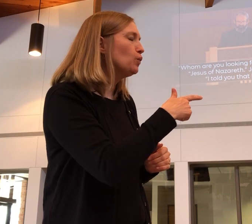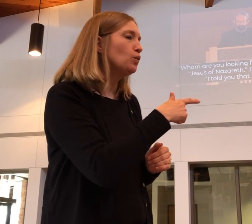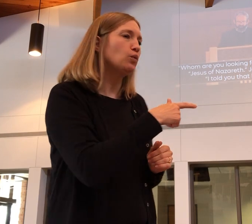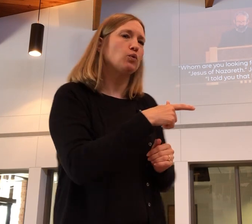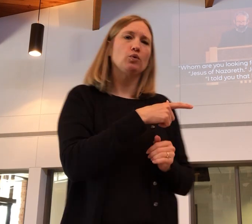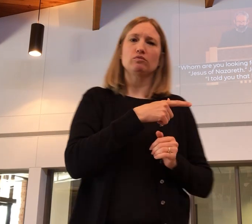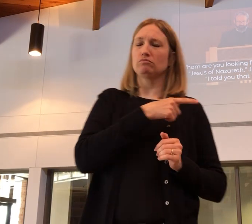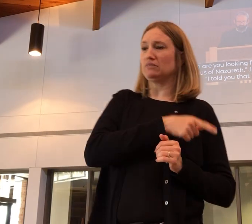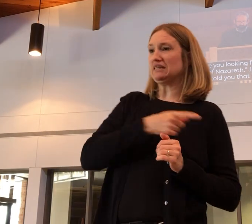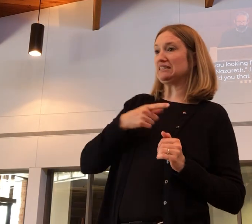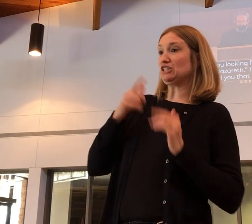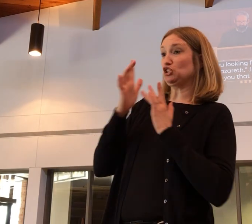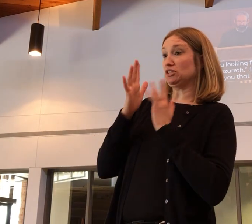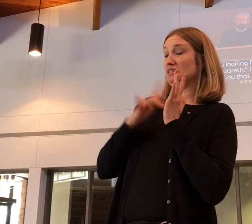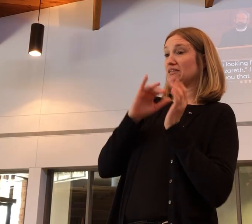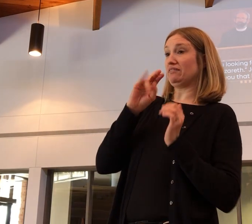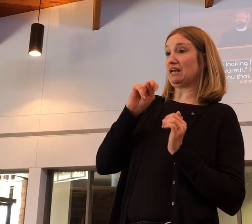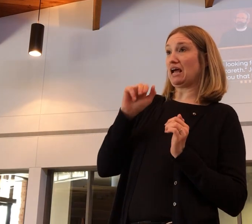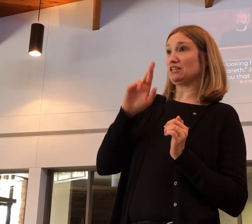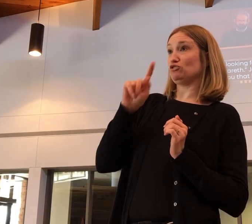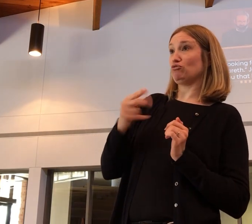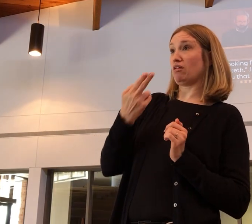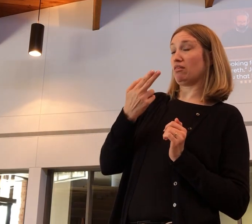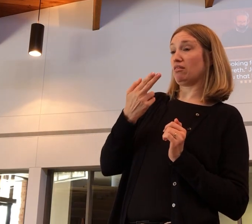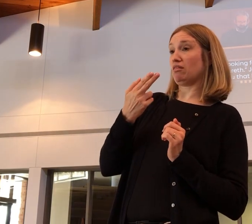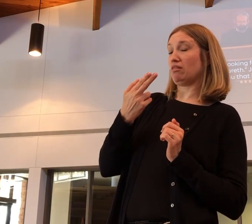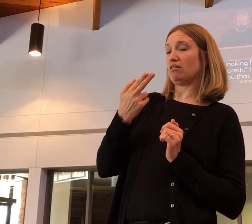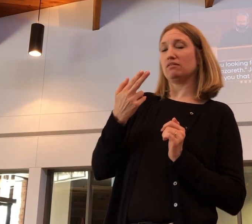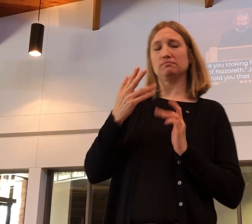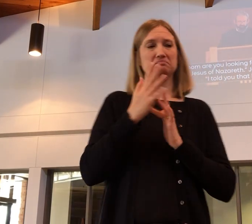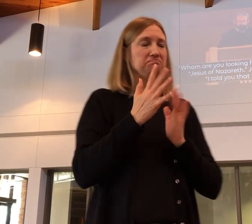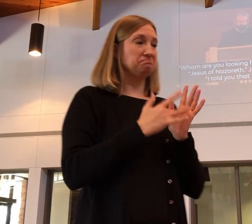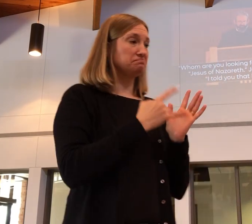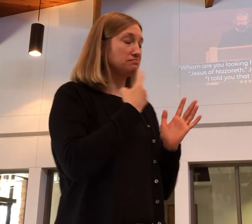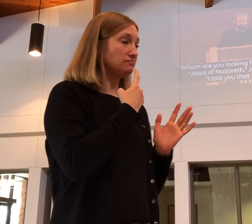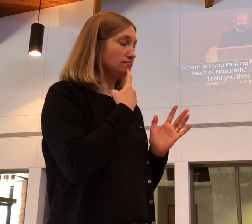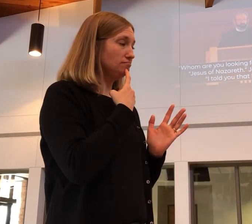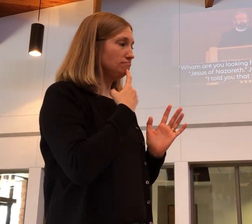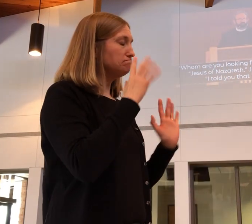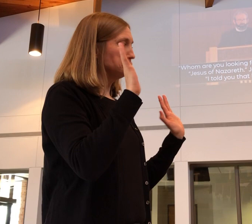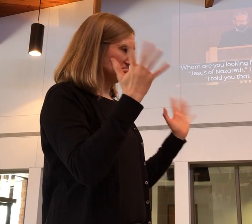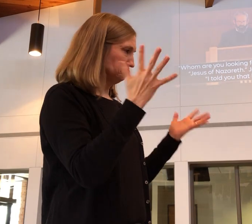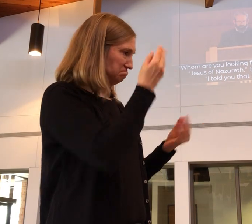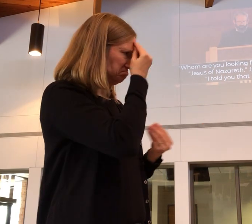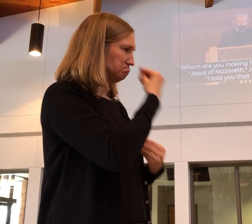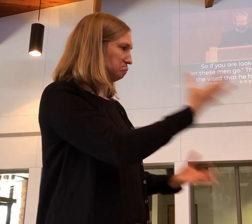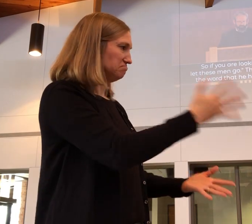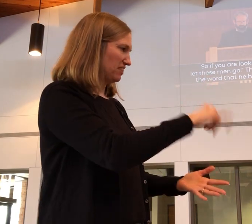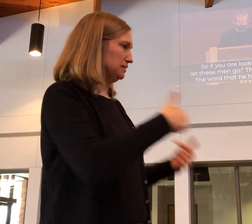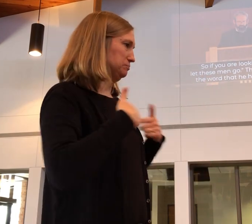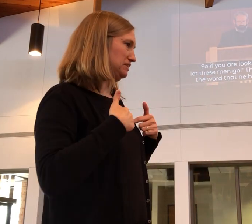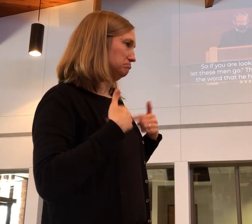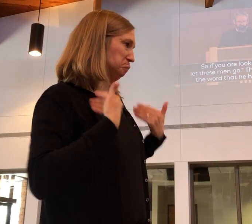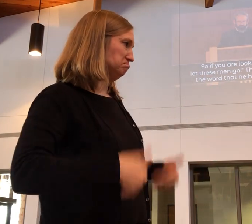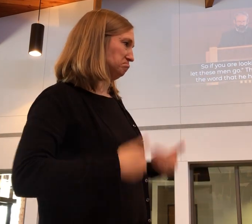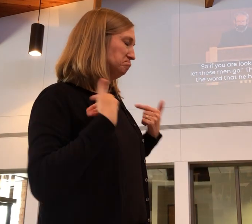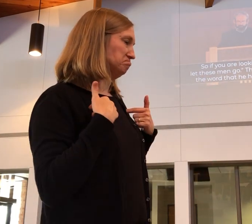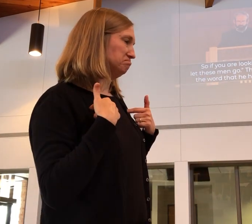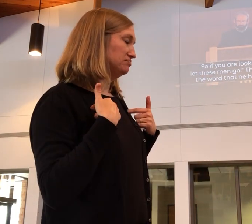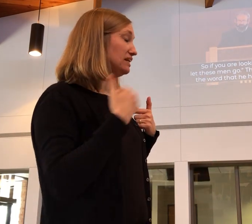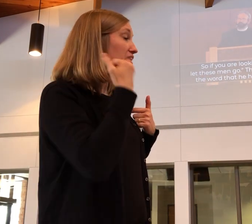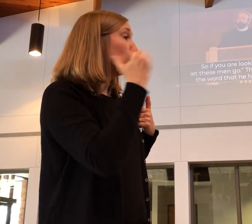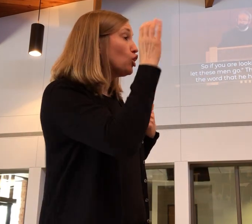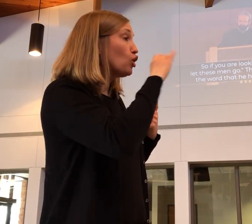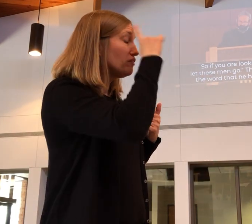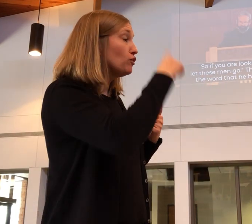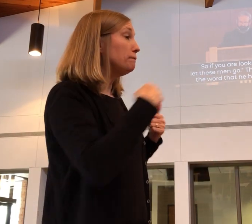of Nazareth." Jesus answered, "I told you that I am he. So if you